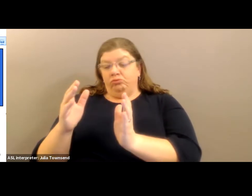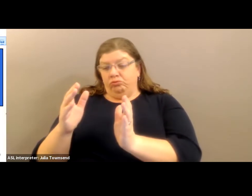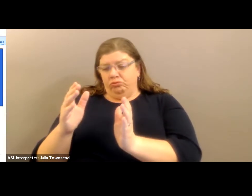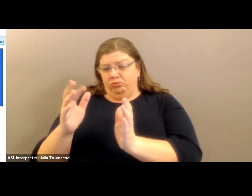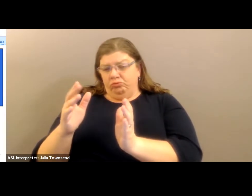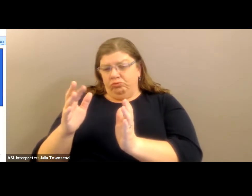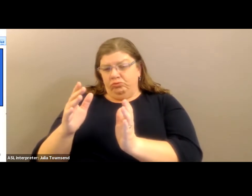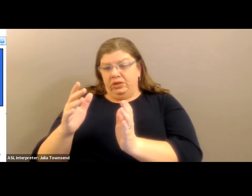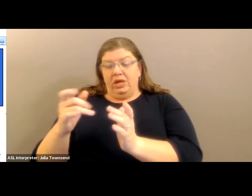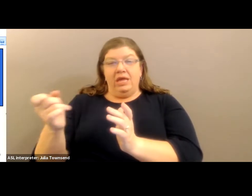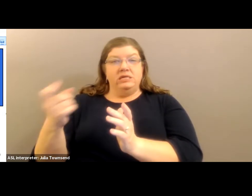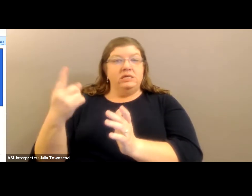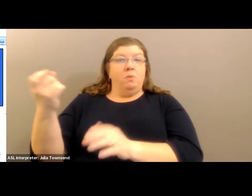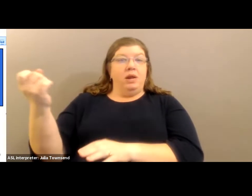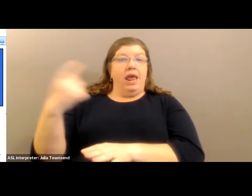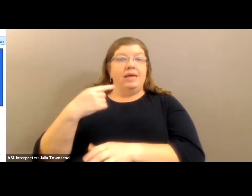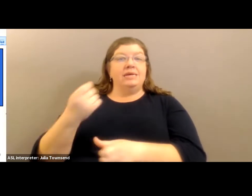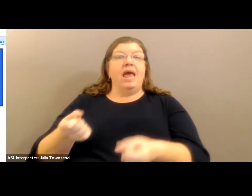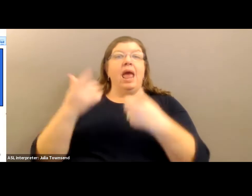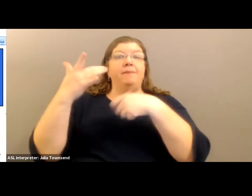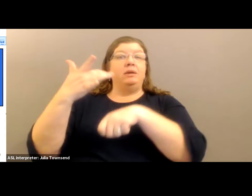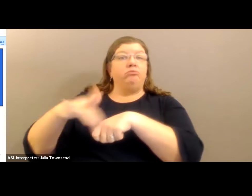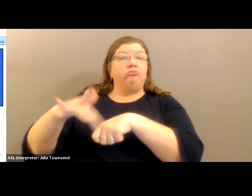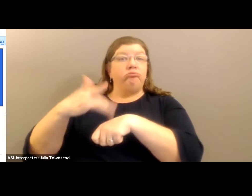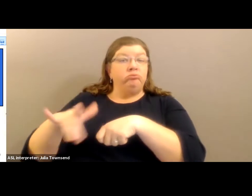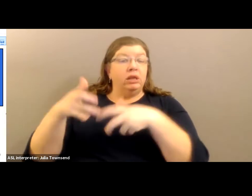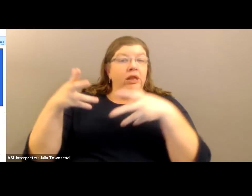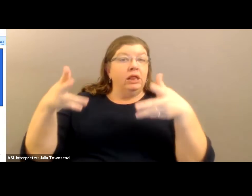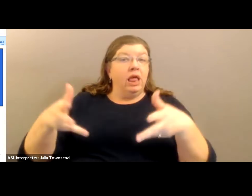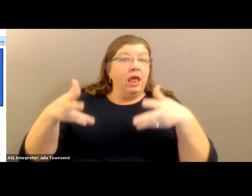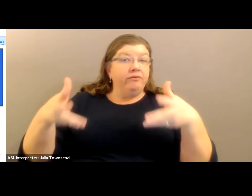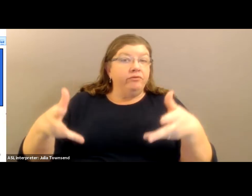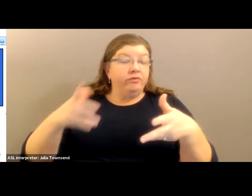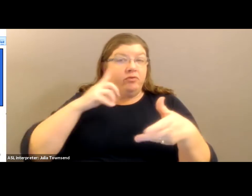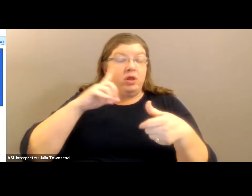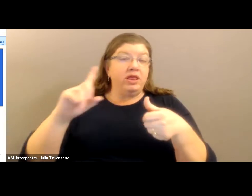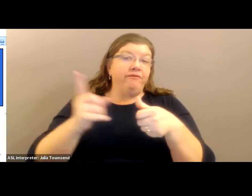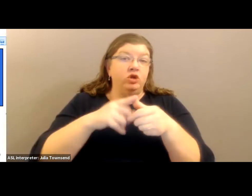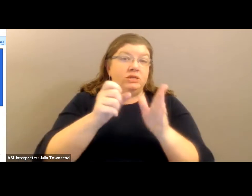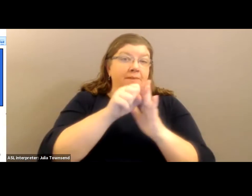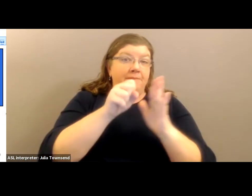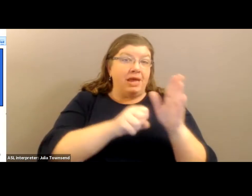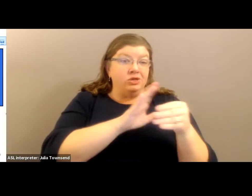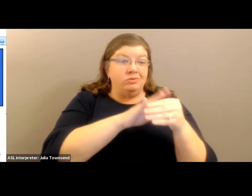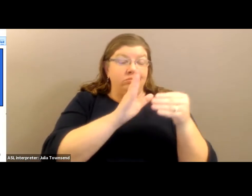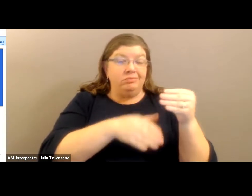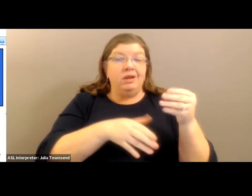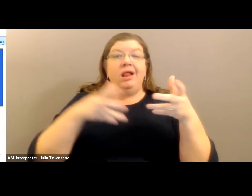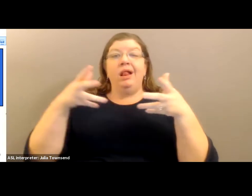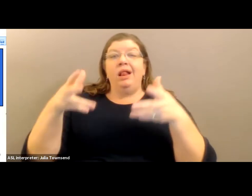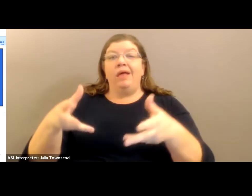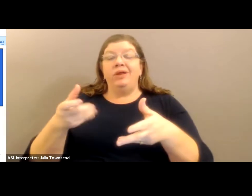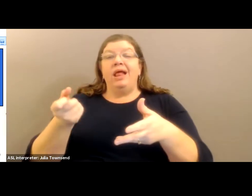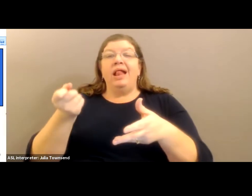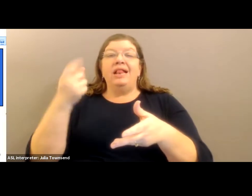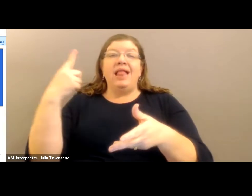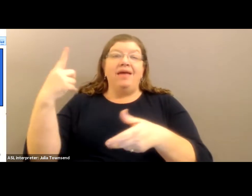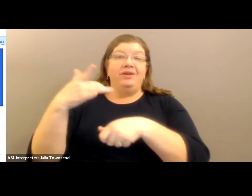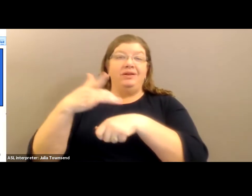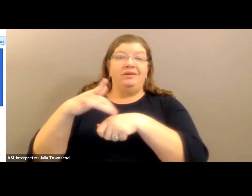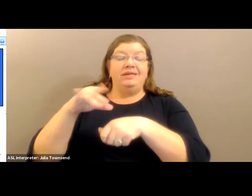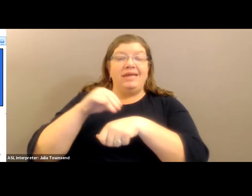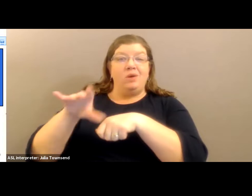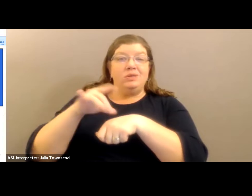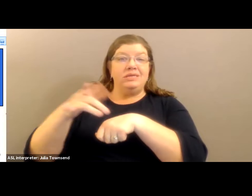it was asked, how many spaces do we have available? As of the first semester, we only had 11